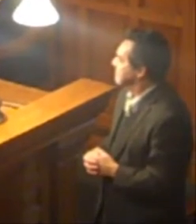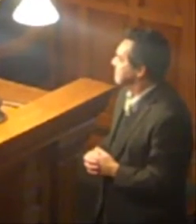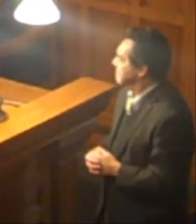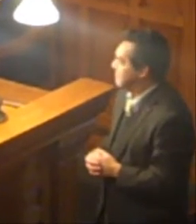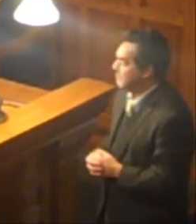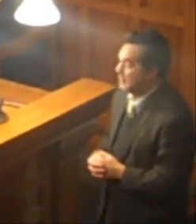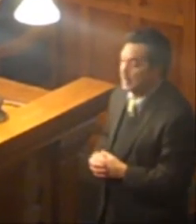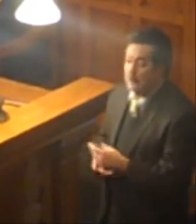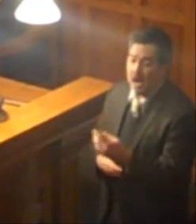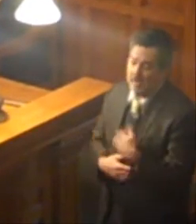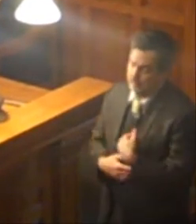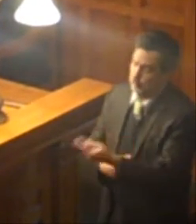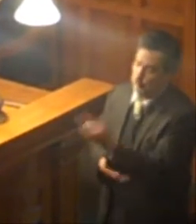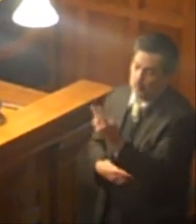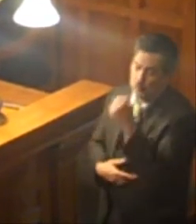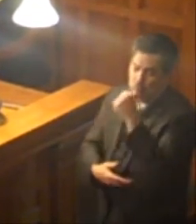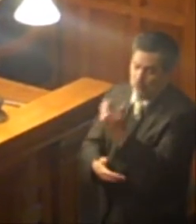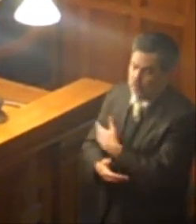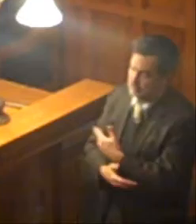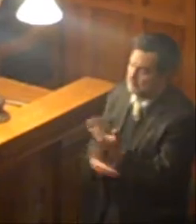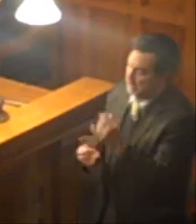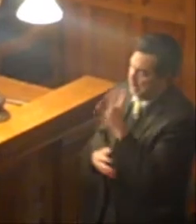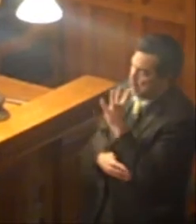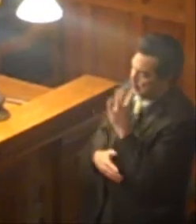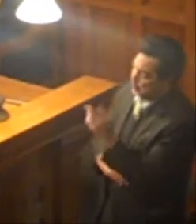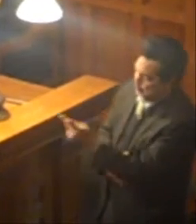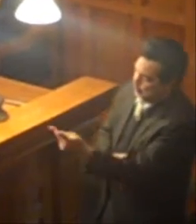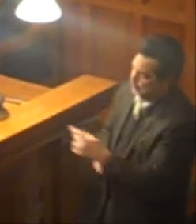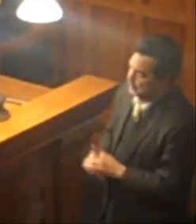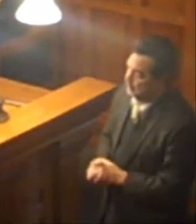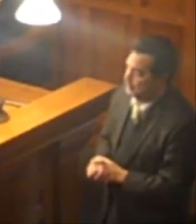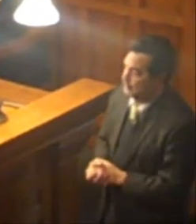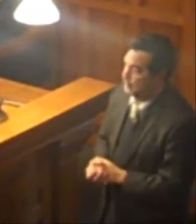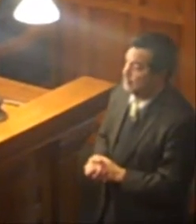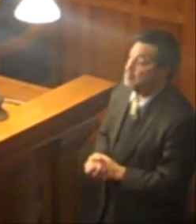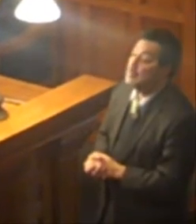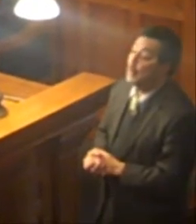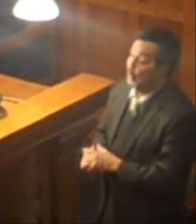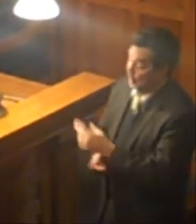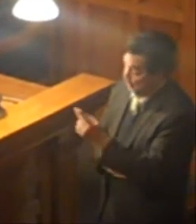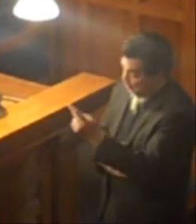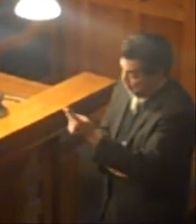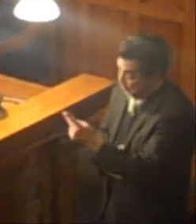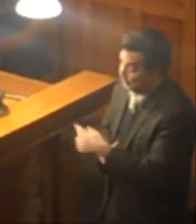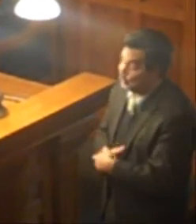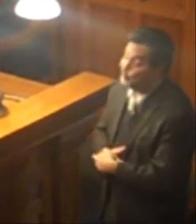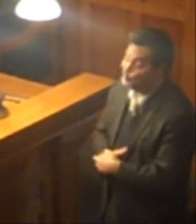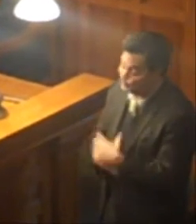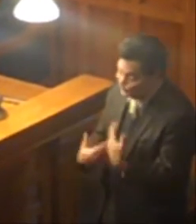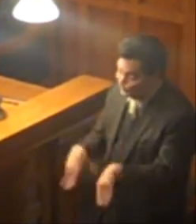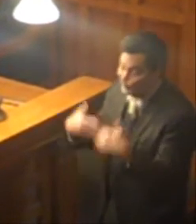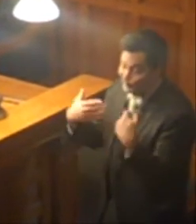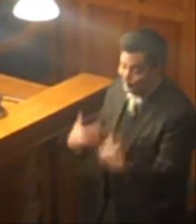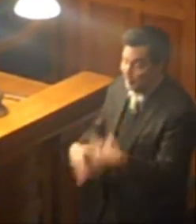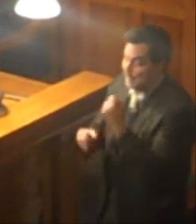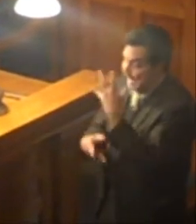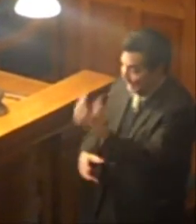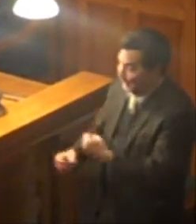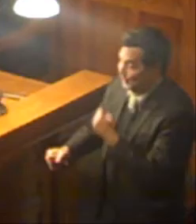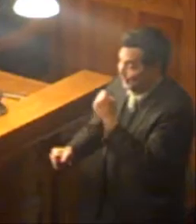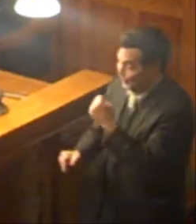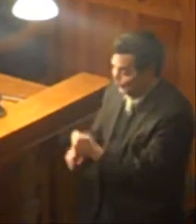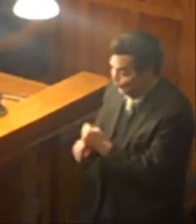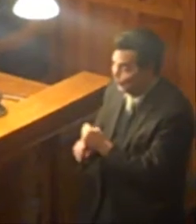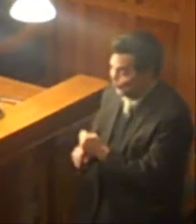To my two daughters, you have endured many, many years of campaigns.